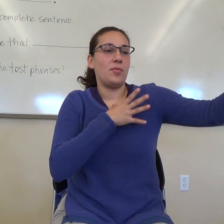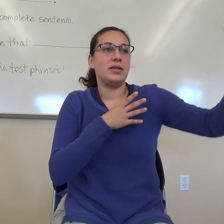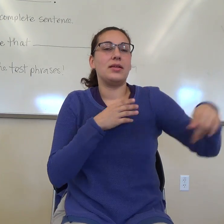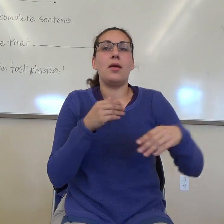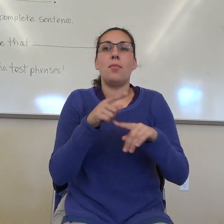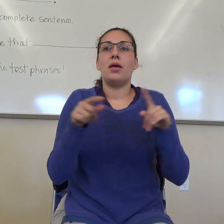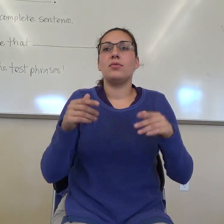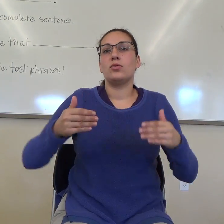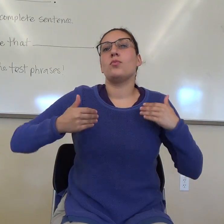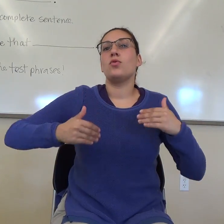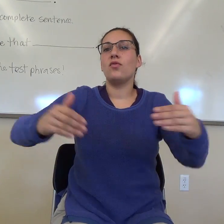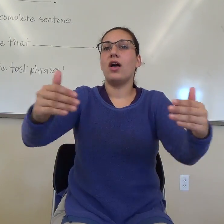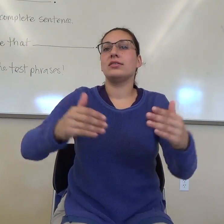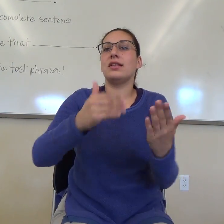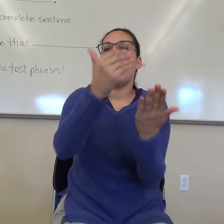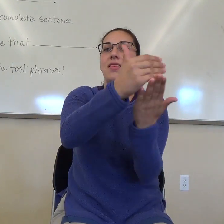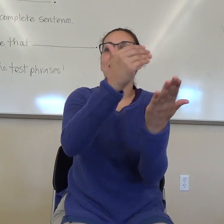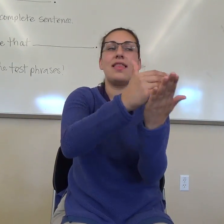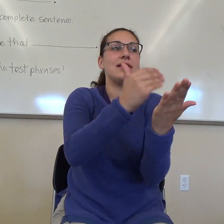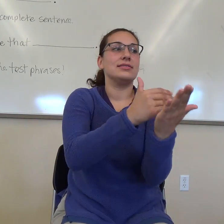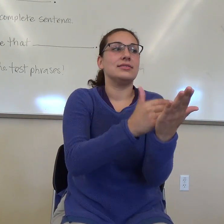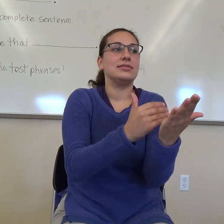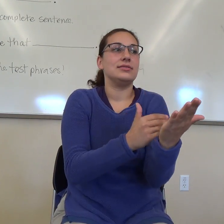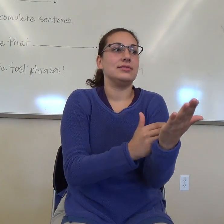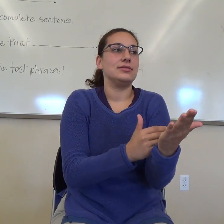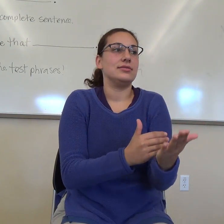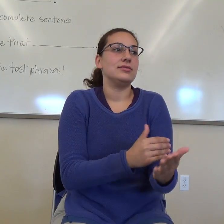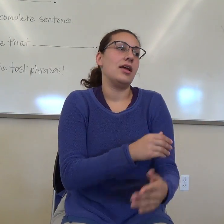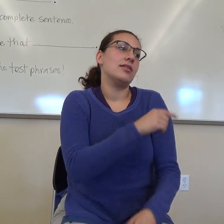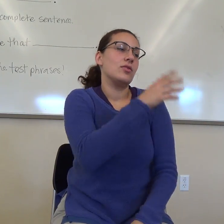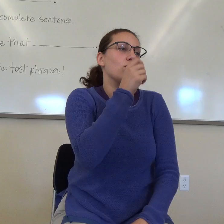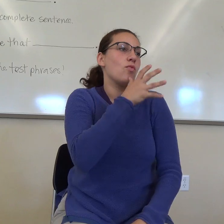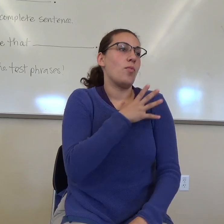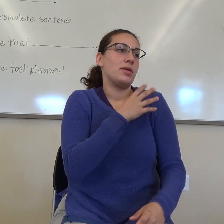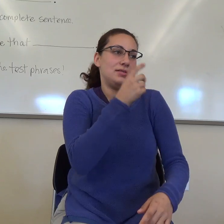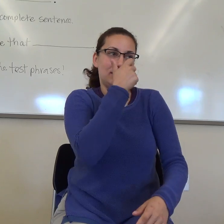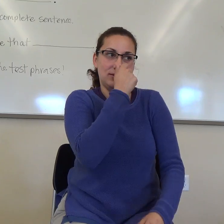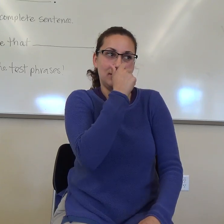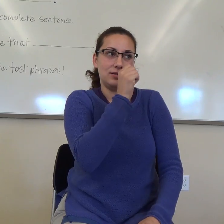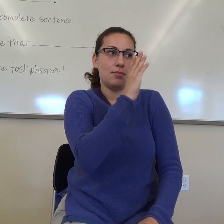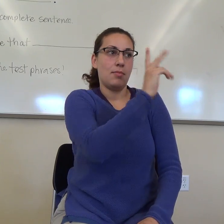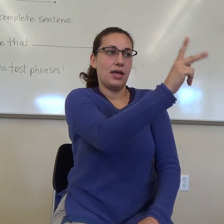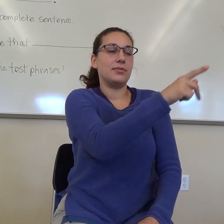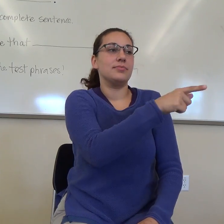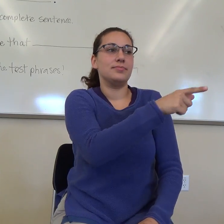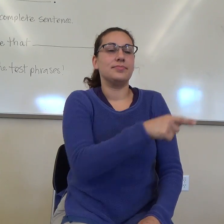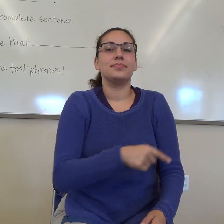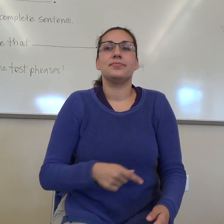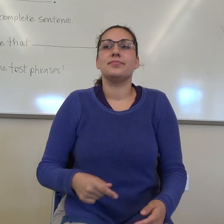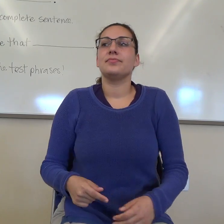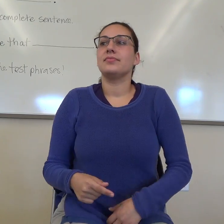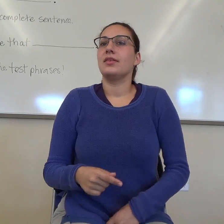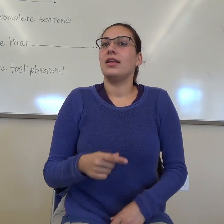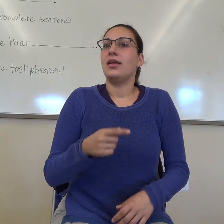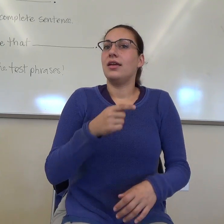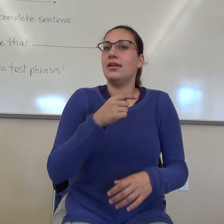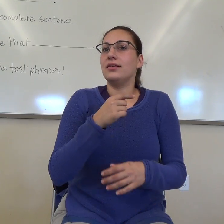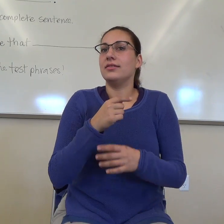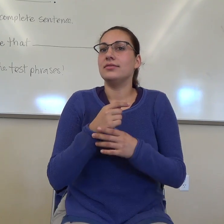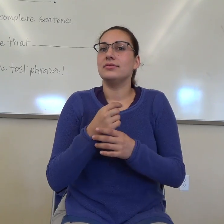from topics to main ideas. Because the problem is that a lot of people, when they were faced with that one question about the